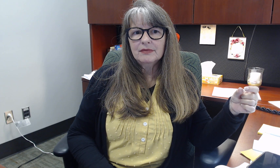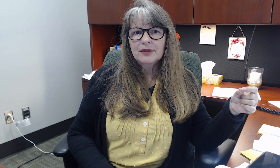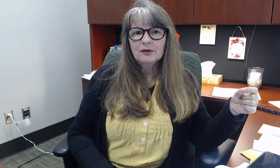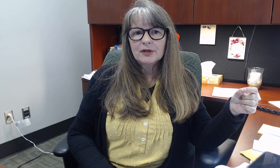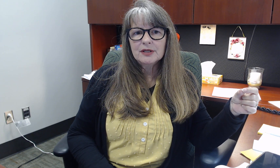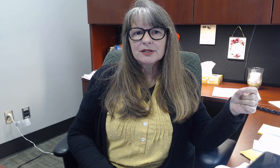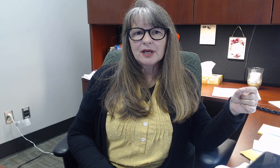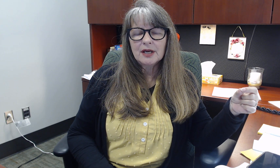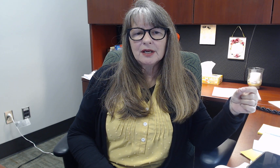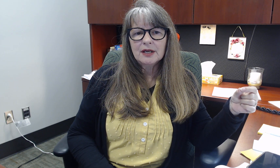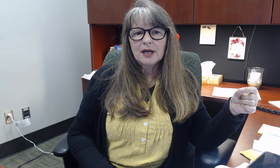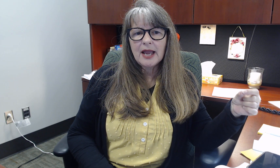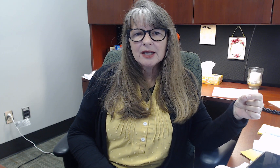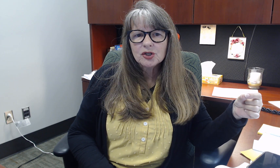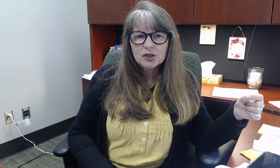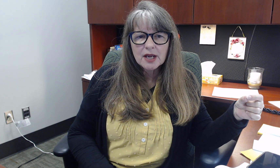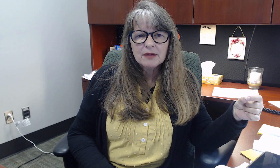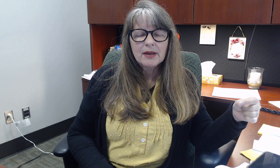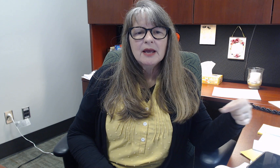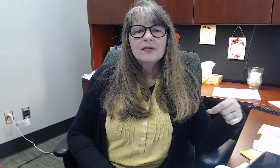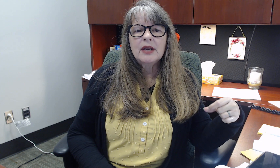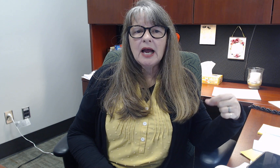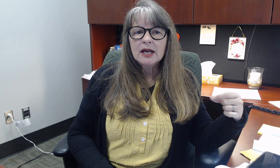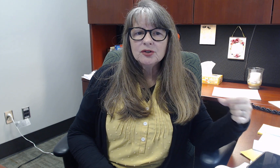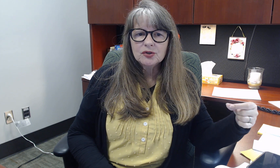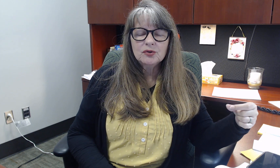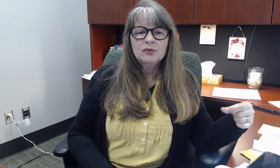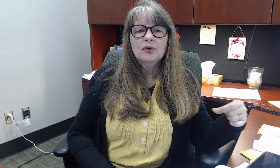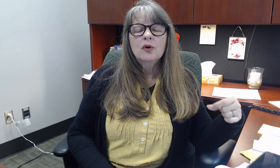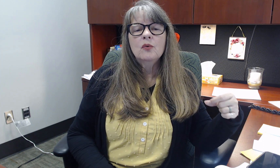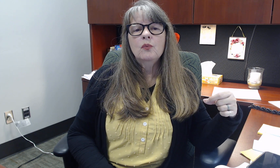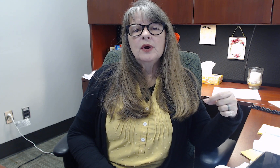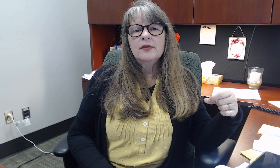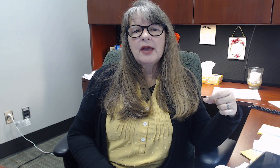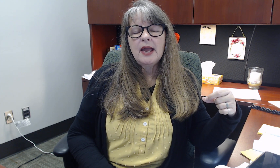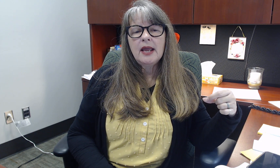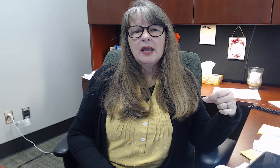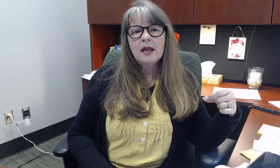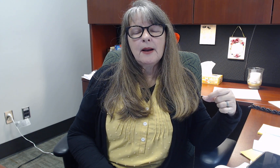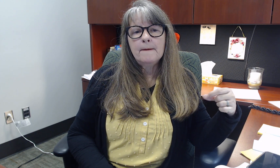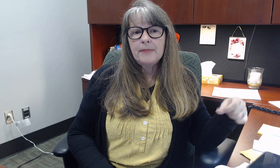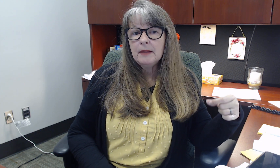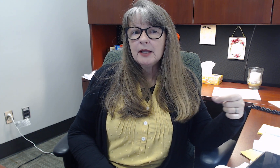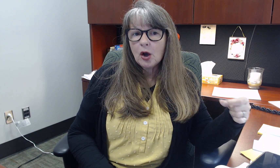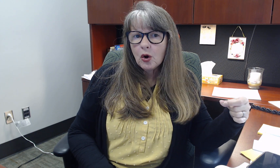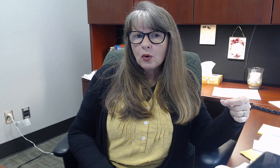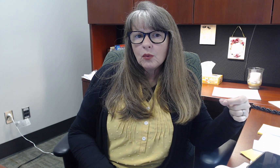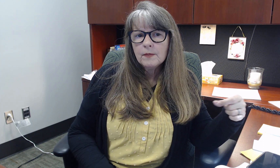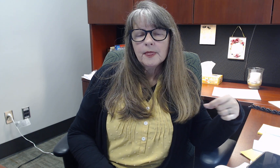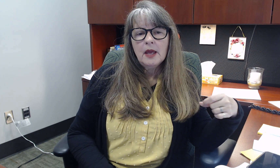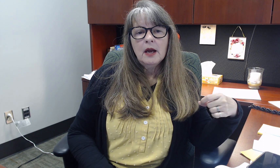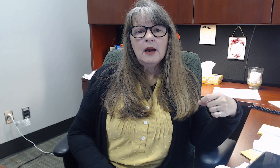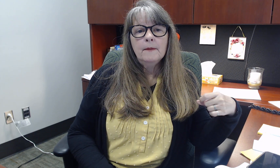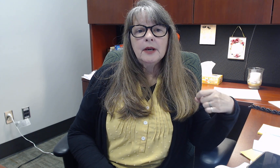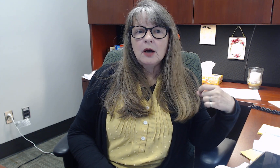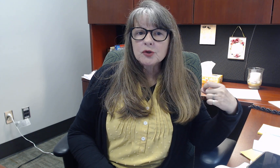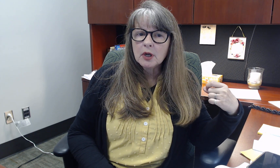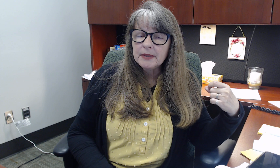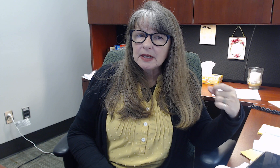there is a hand shape that I do with a baby O. But it also could be done with